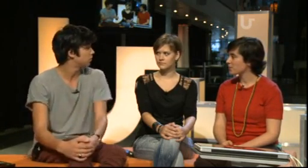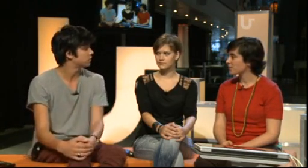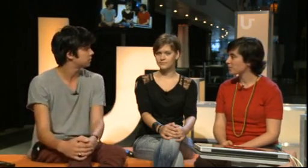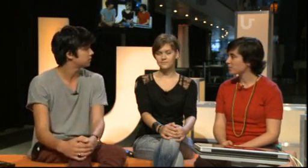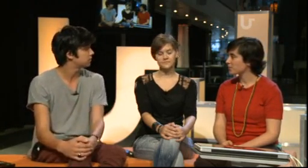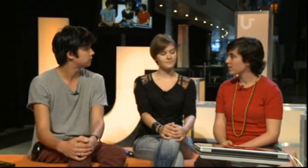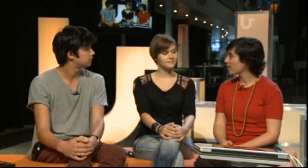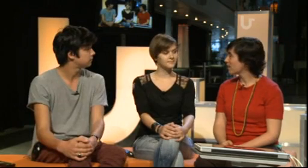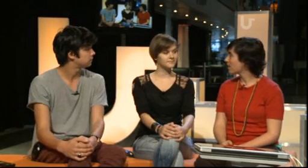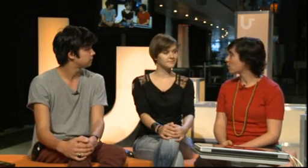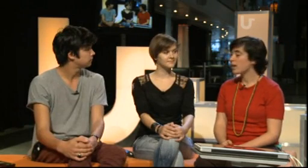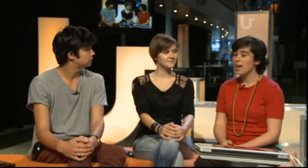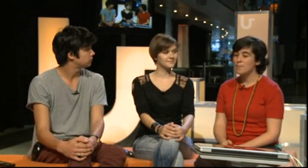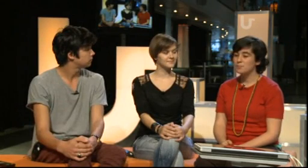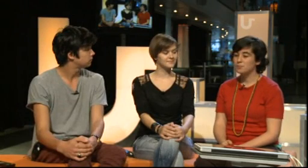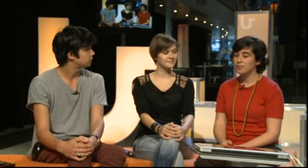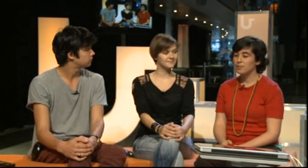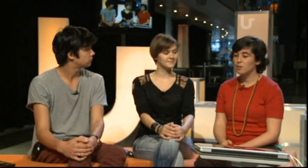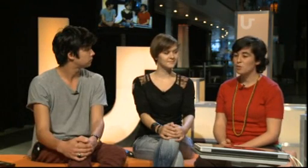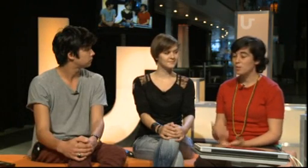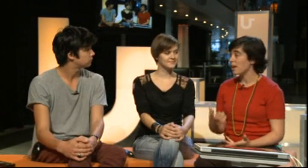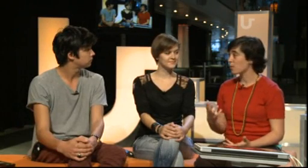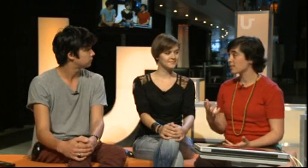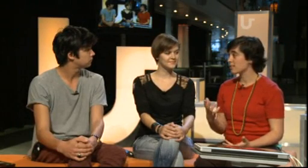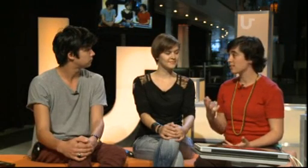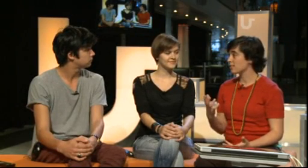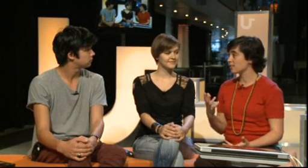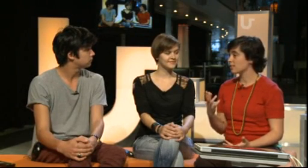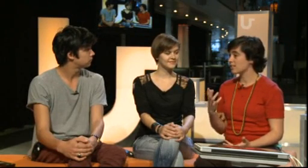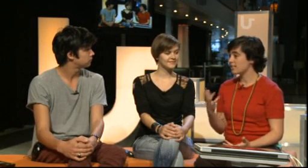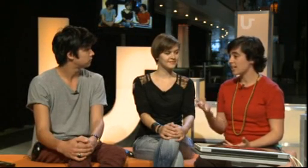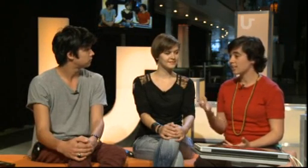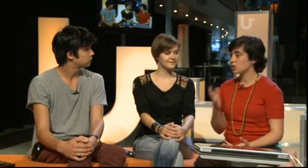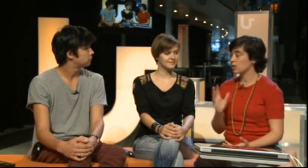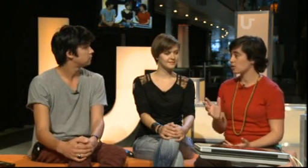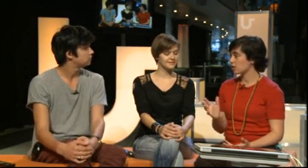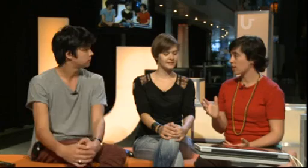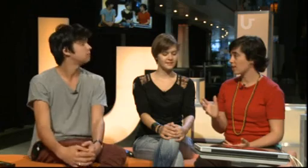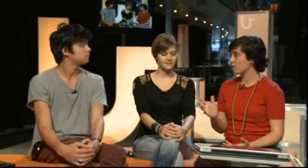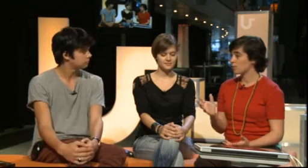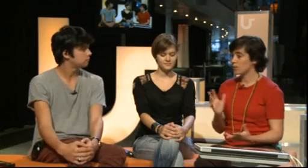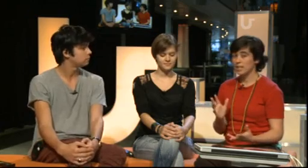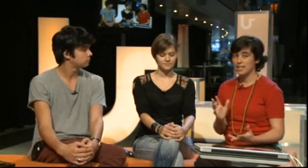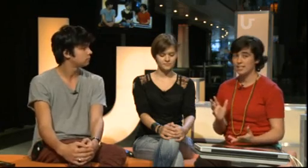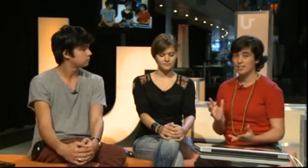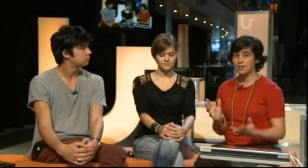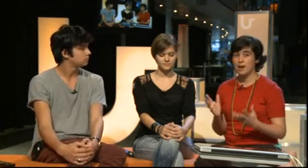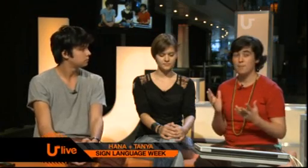course? Yeah, well, for me, I was doing a degree in film and classics down